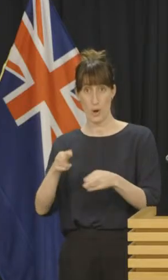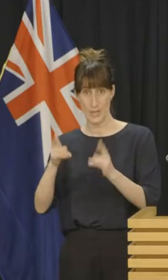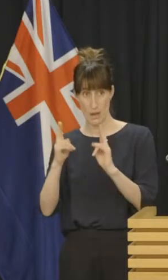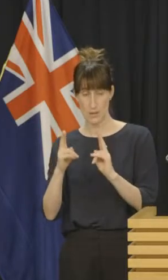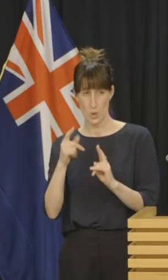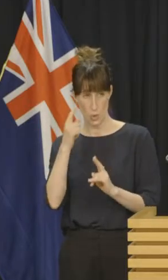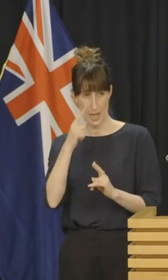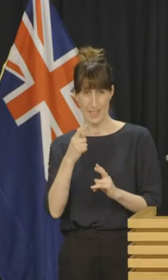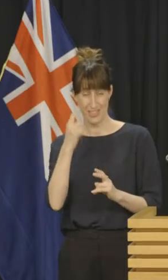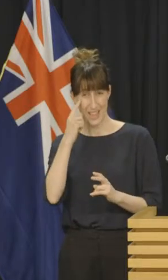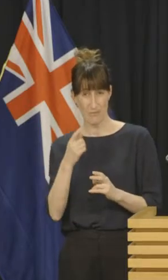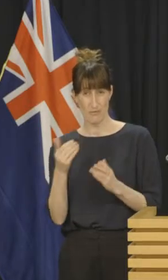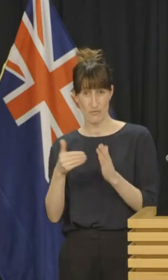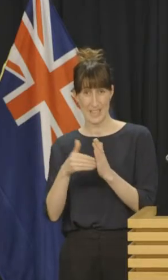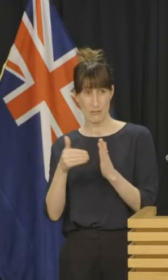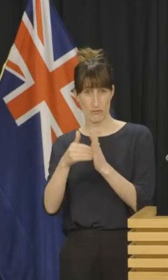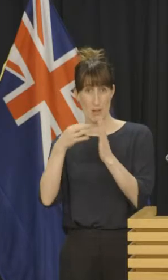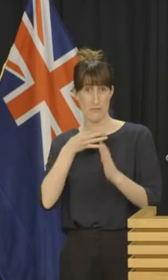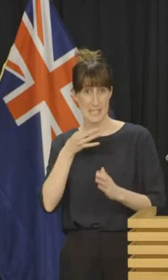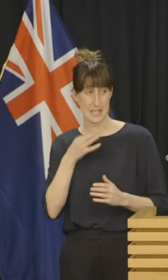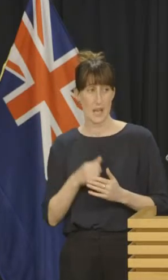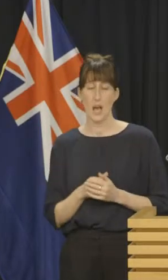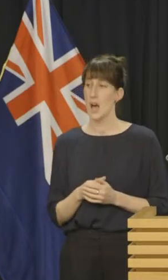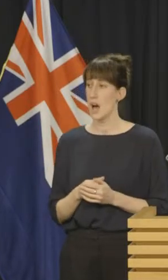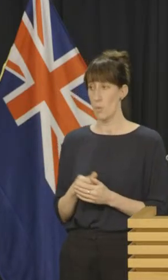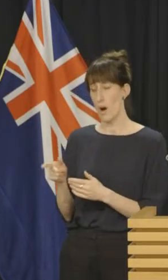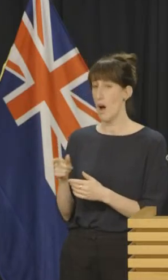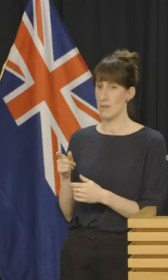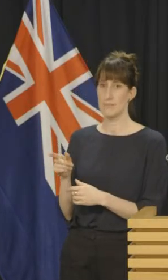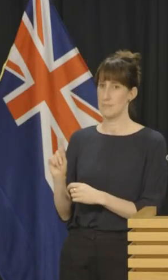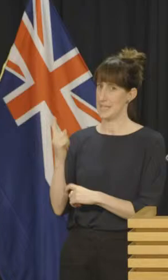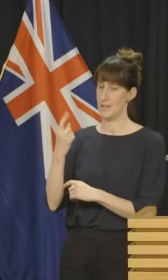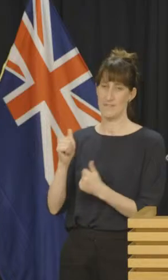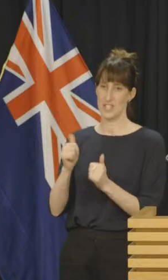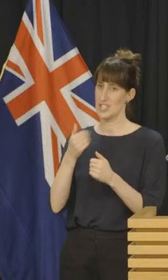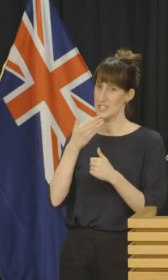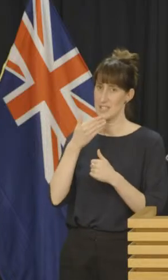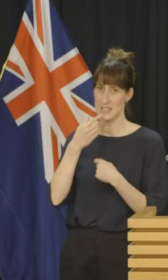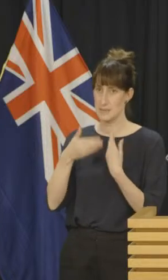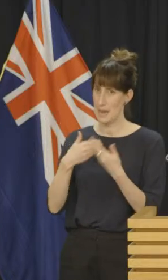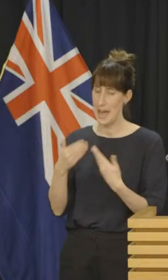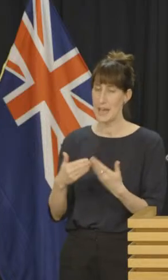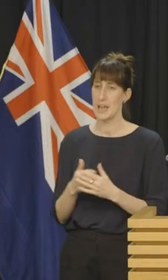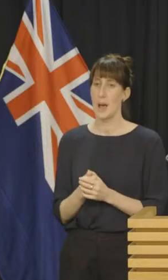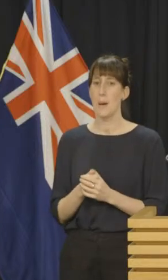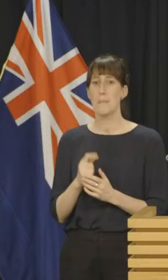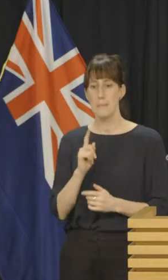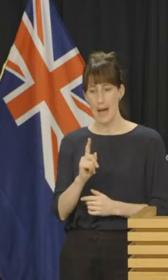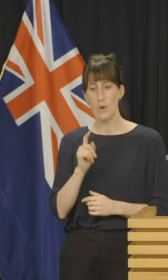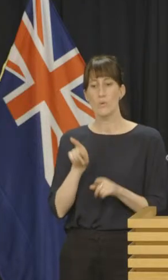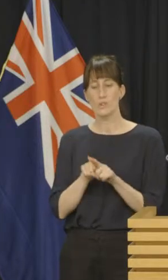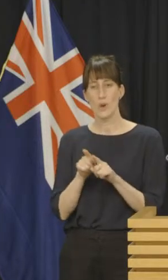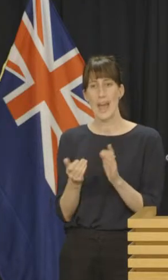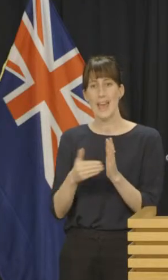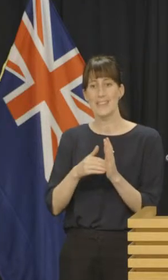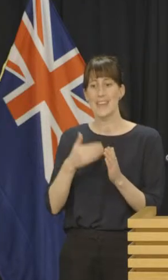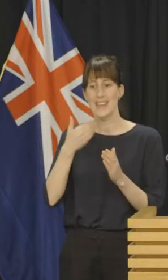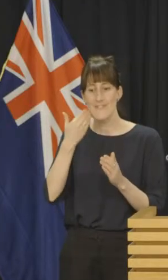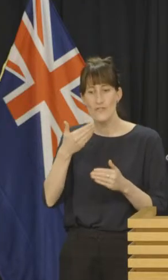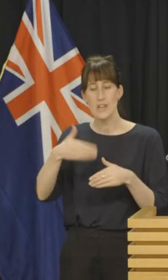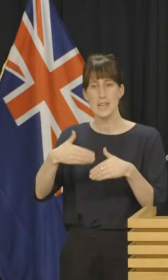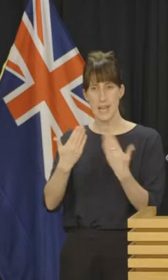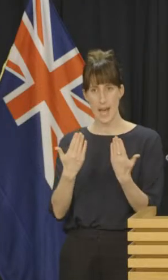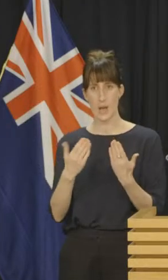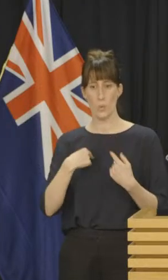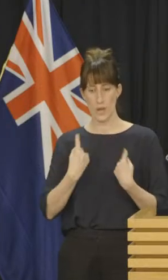to reiterate what the Minister said here, that we've worked and continue to work on a daily basis to minimise the risk within our